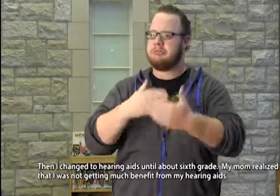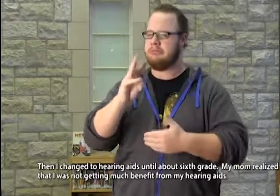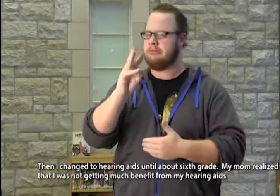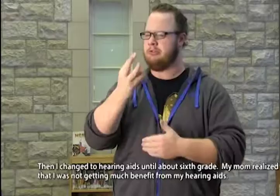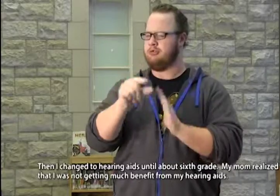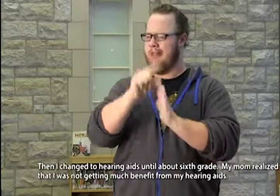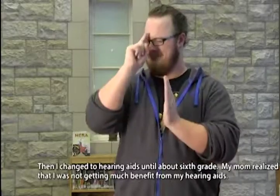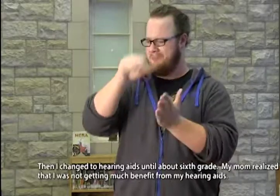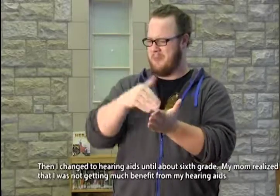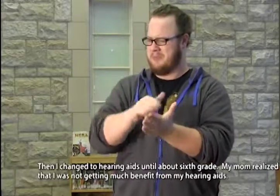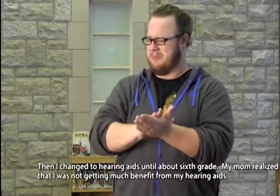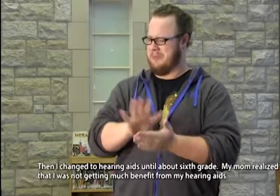about 6th grade.